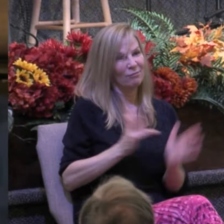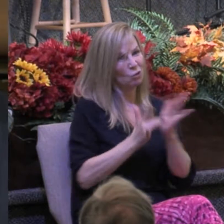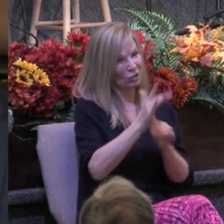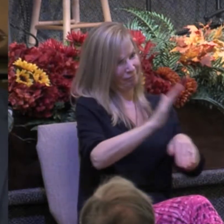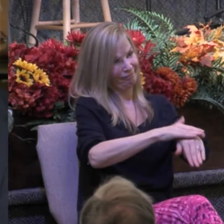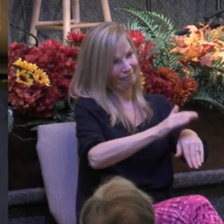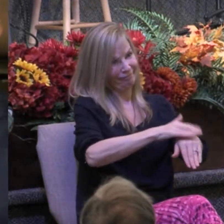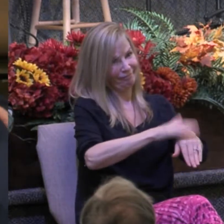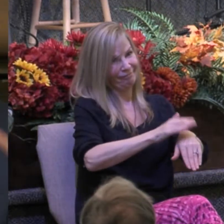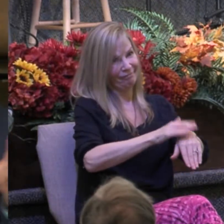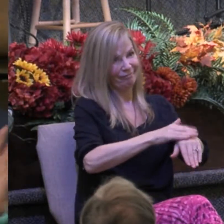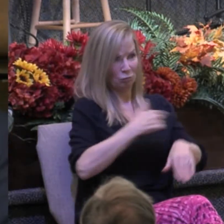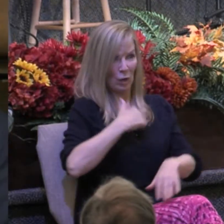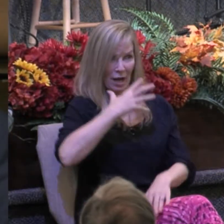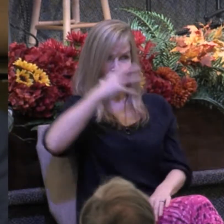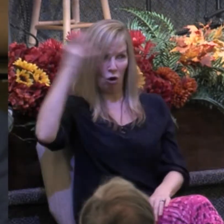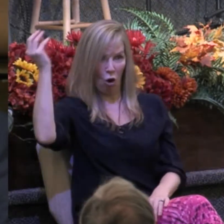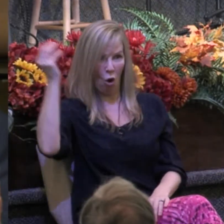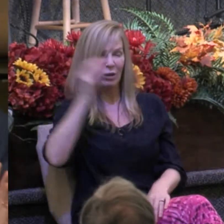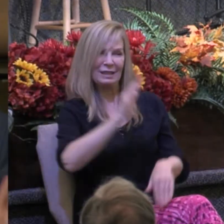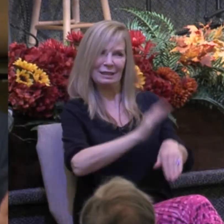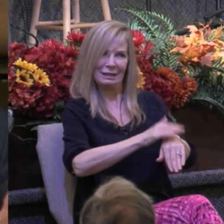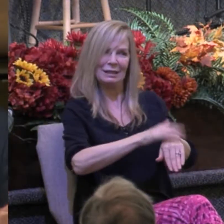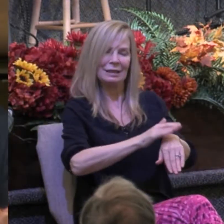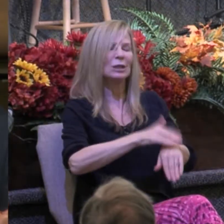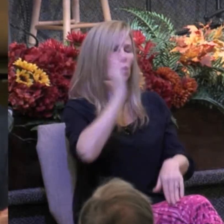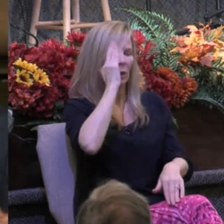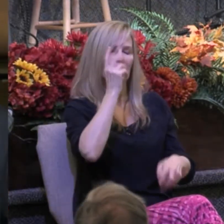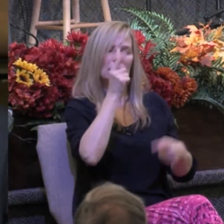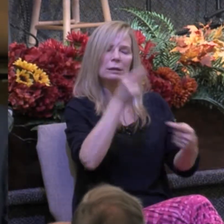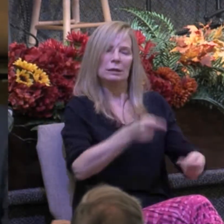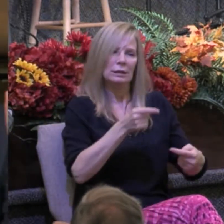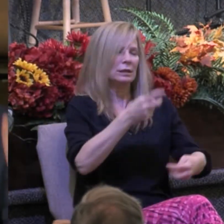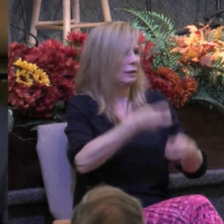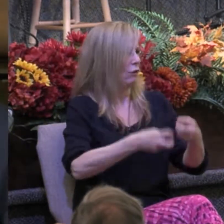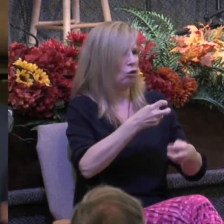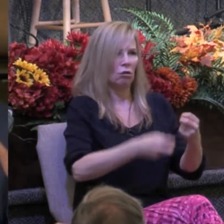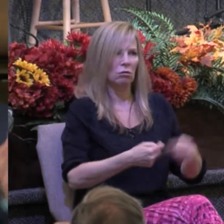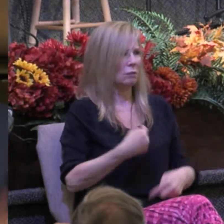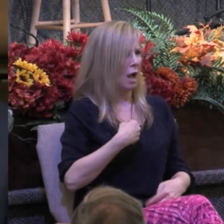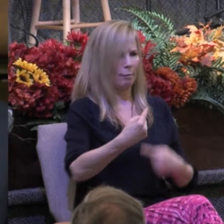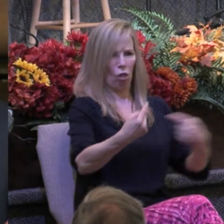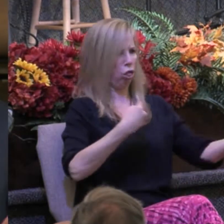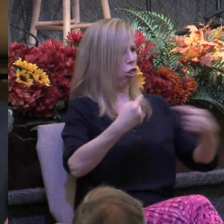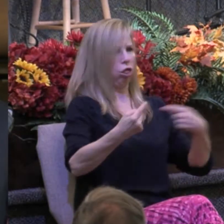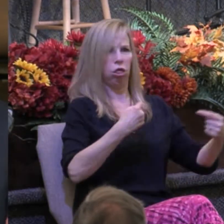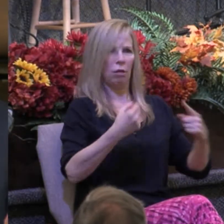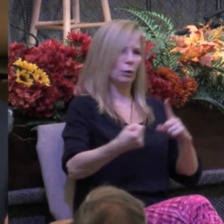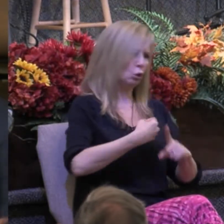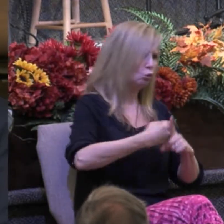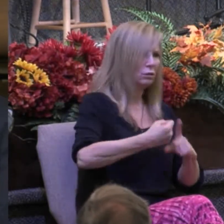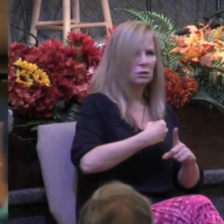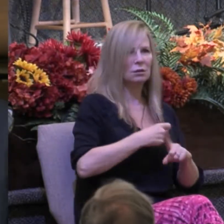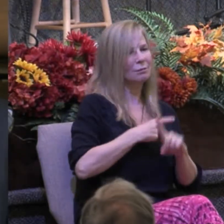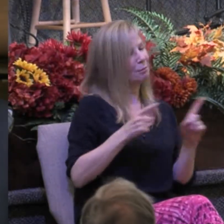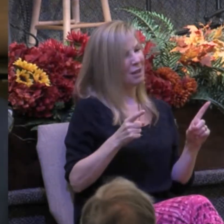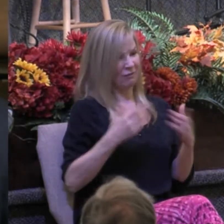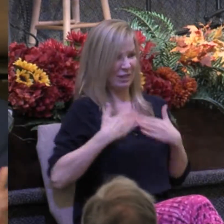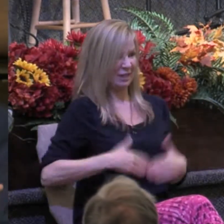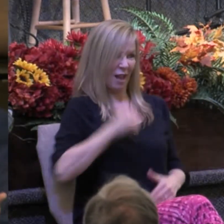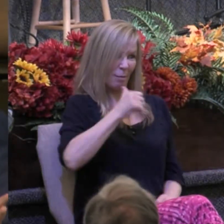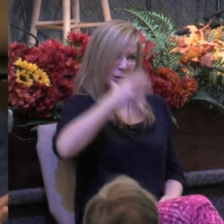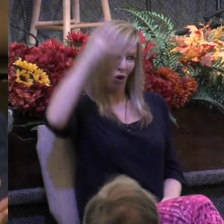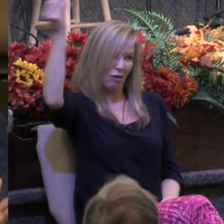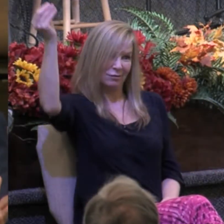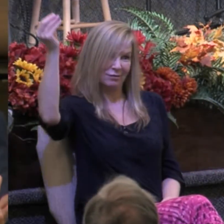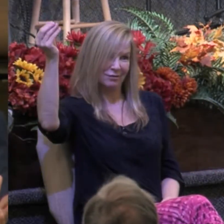him, once he's gone, will be very, very difficult. He's been the target of abuse, but he won't physically be there